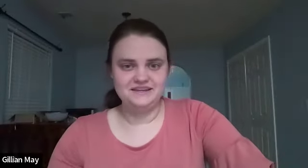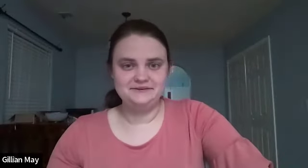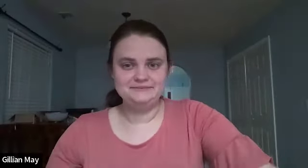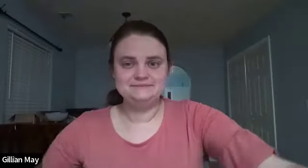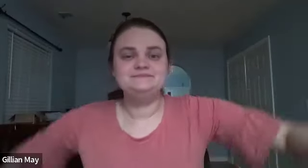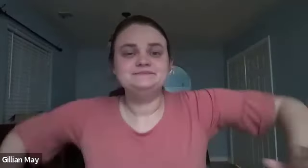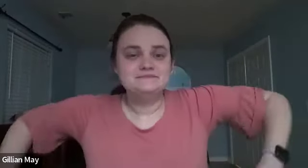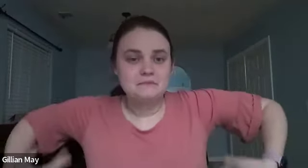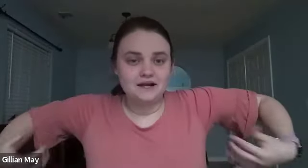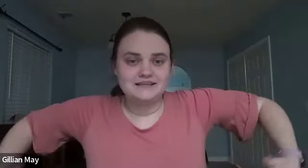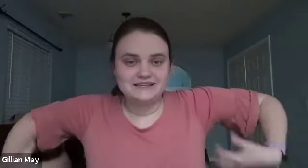Monkey, monkey.